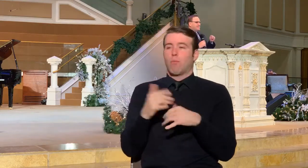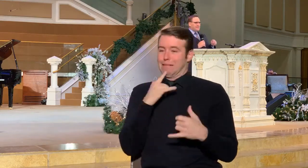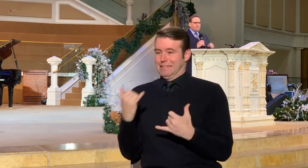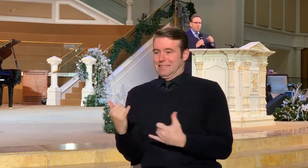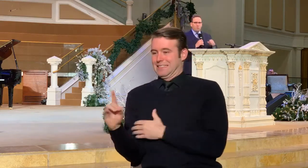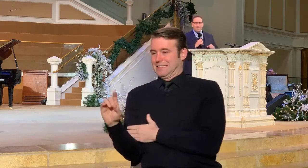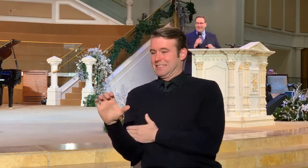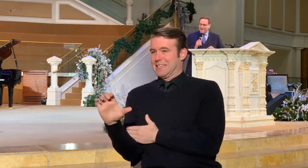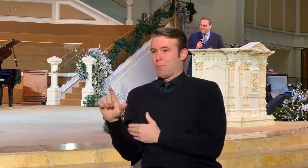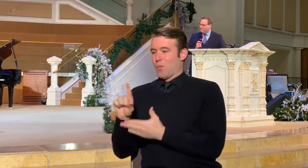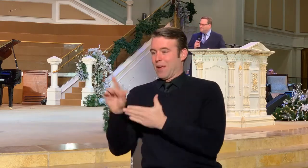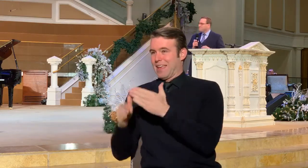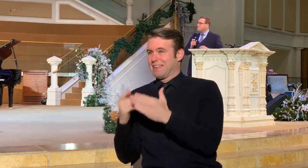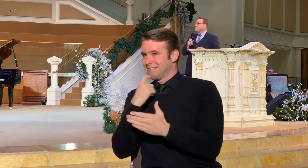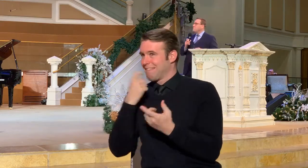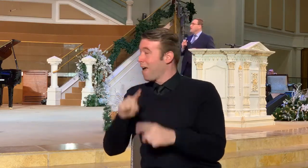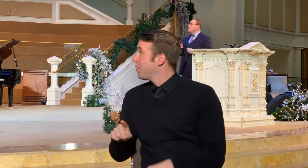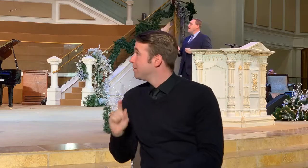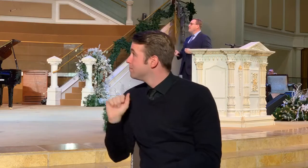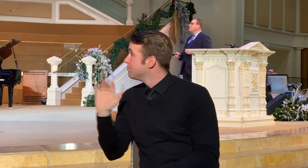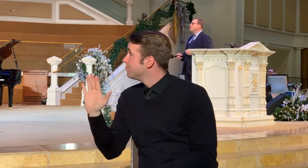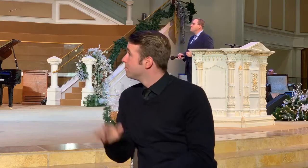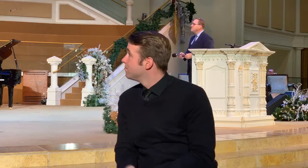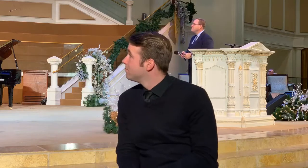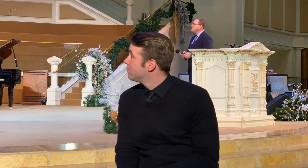this December weekend.